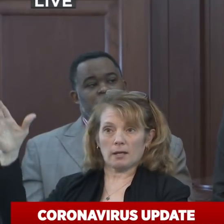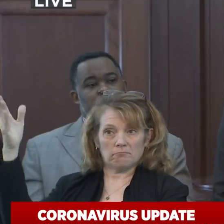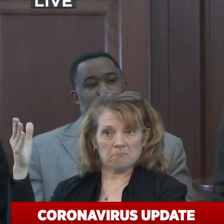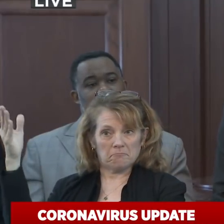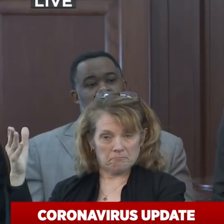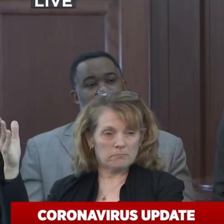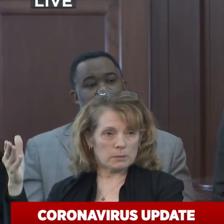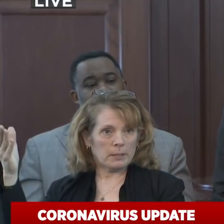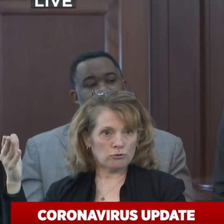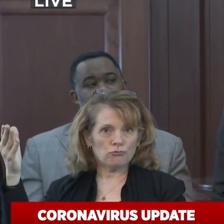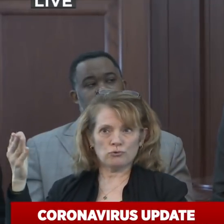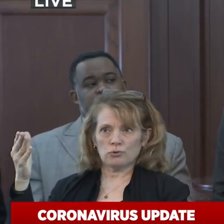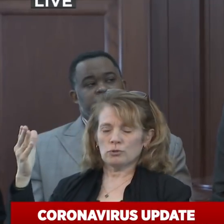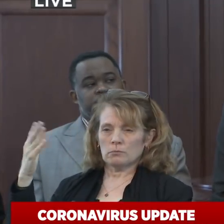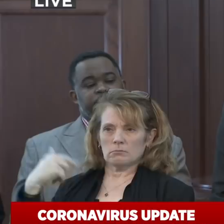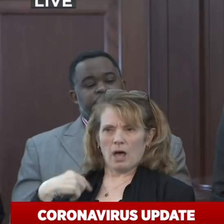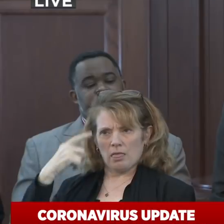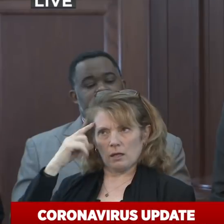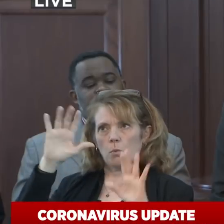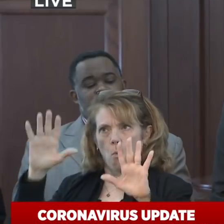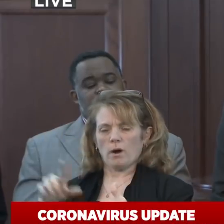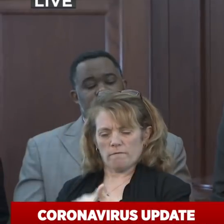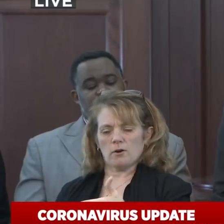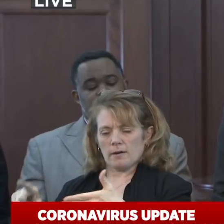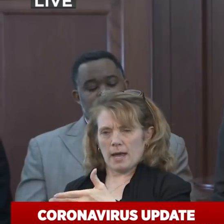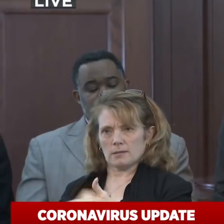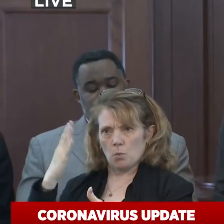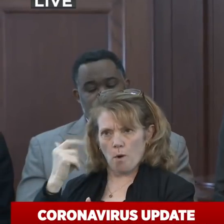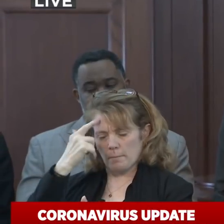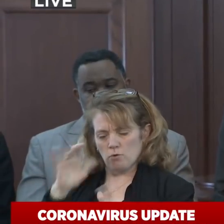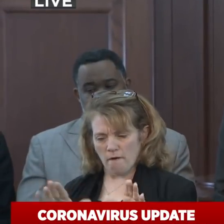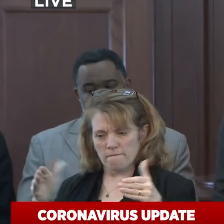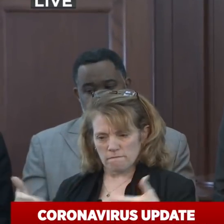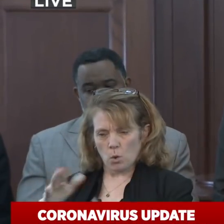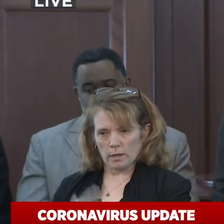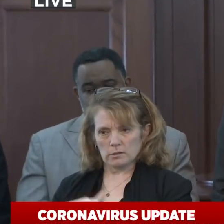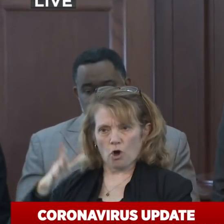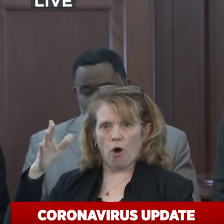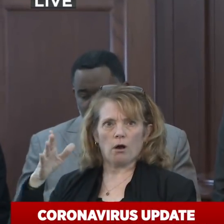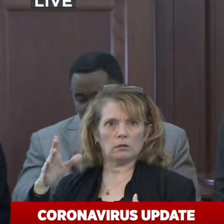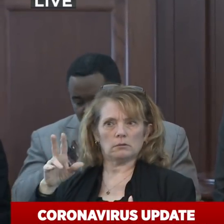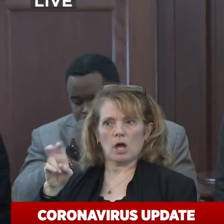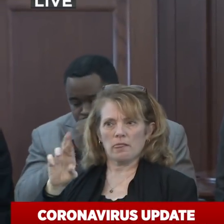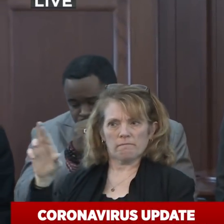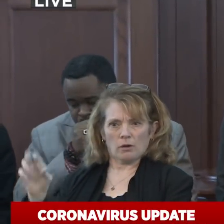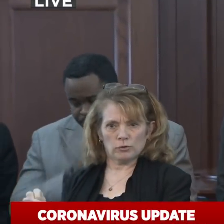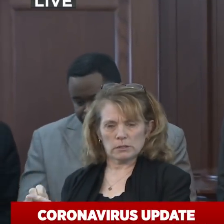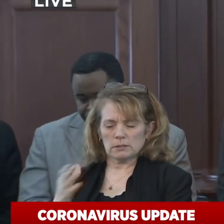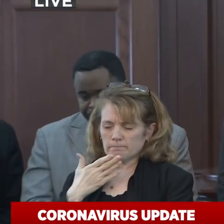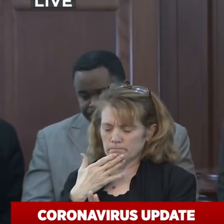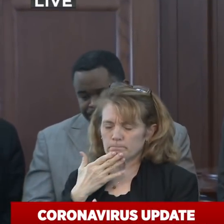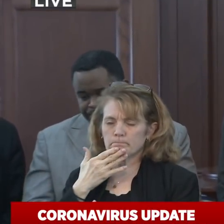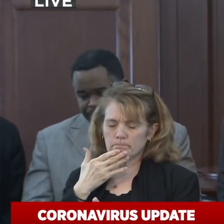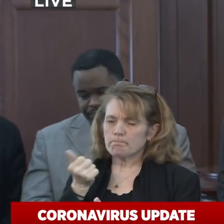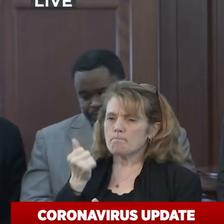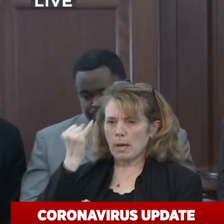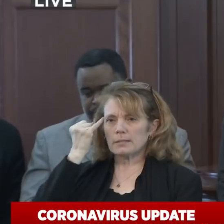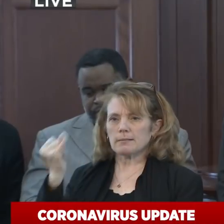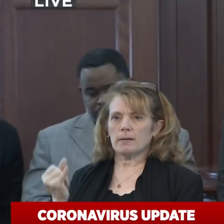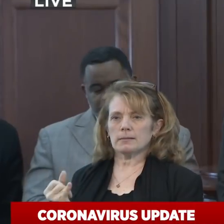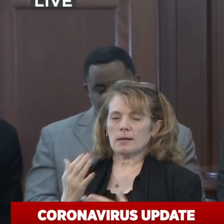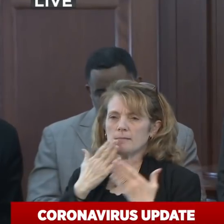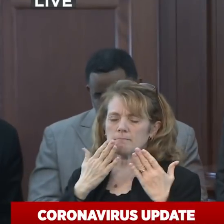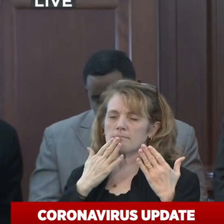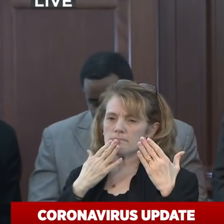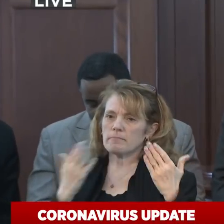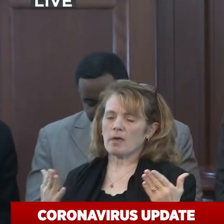that she is, and I thank you for being concerned about us more than some of us are concerned about ourselves. So I'm going to turn it over to any